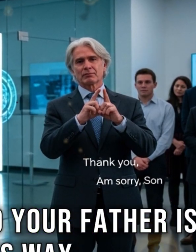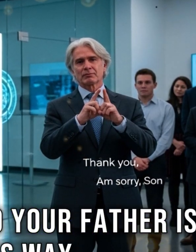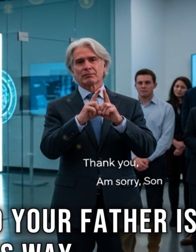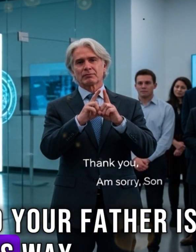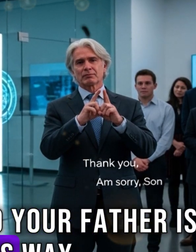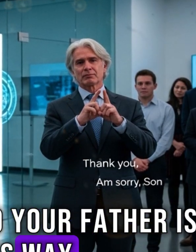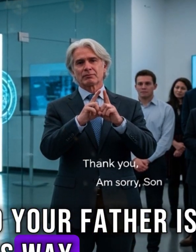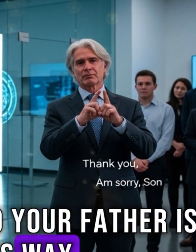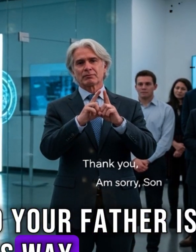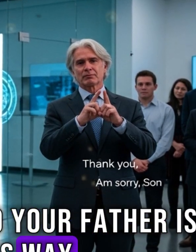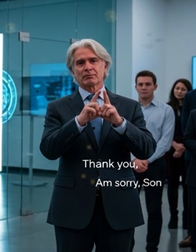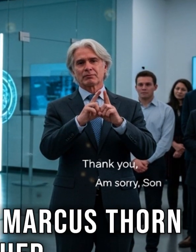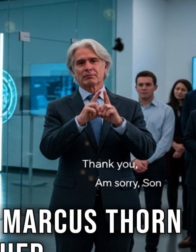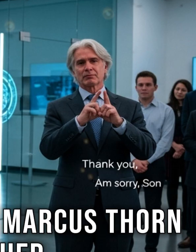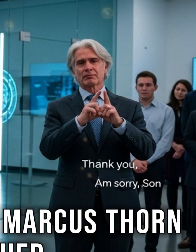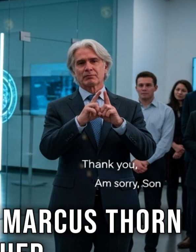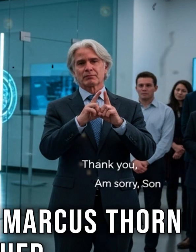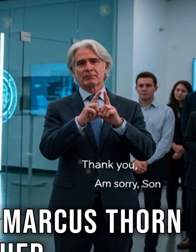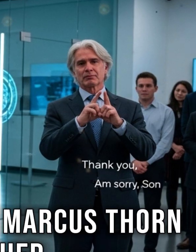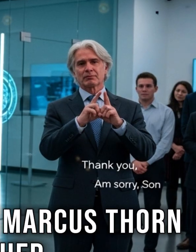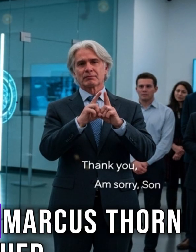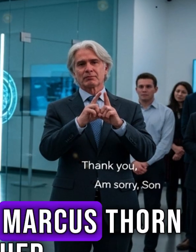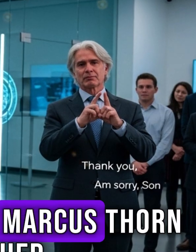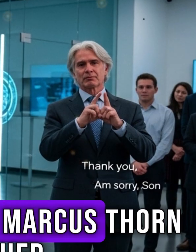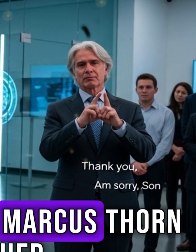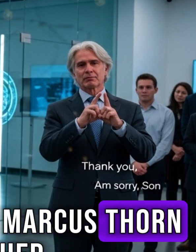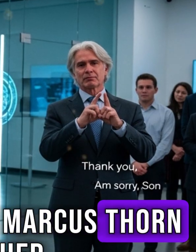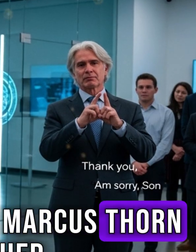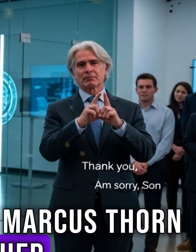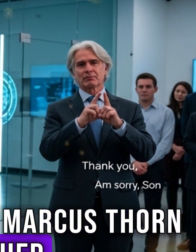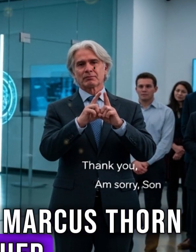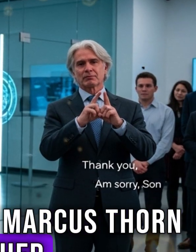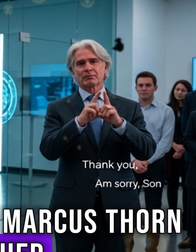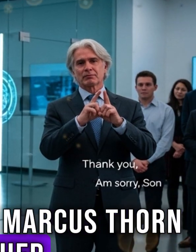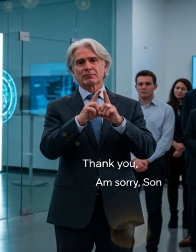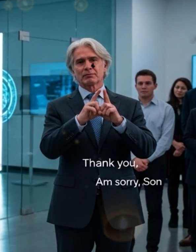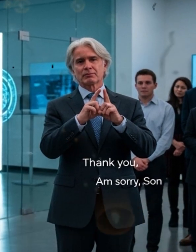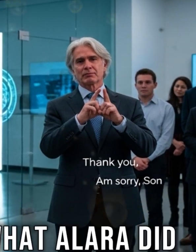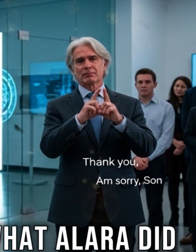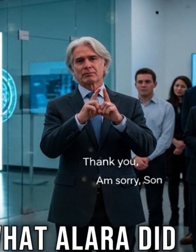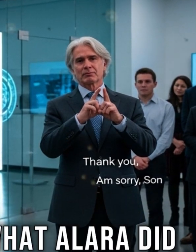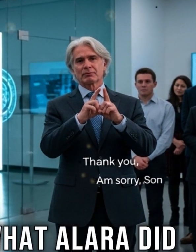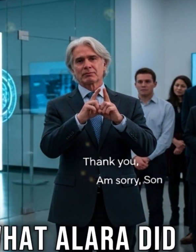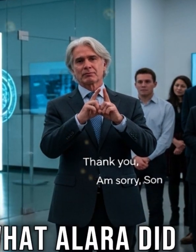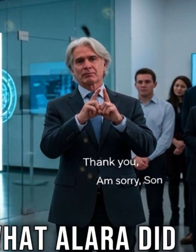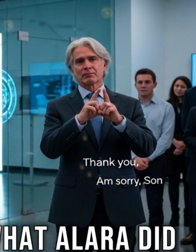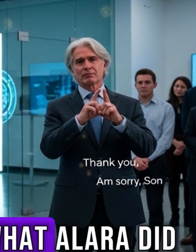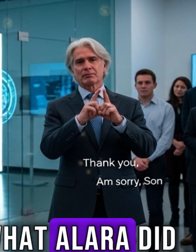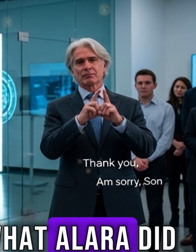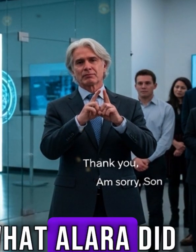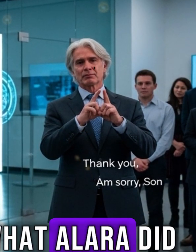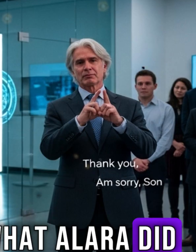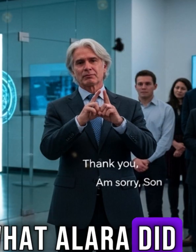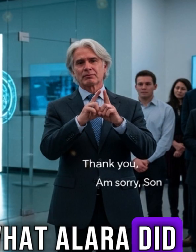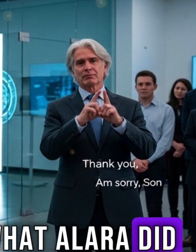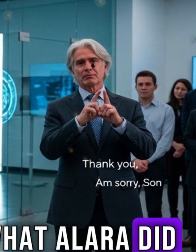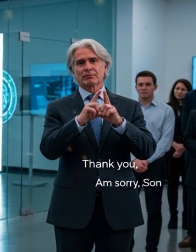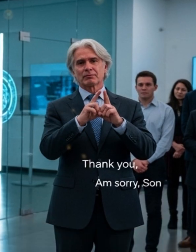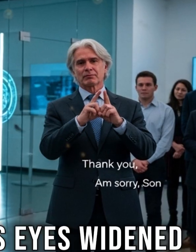coming this way." Julian stiffened as Marcus Thorne approached. Julian didn't see what Alara did. The